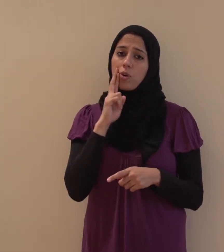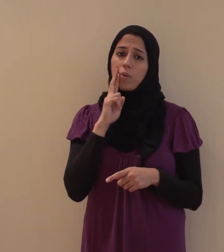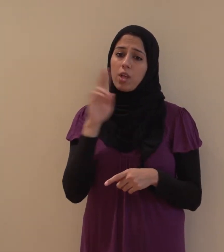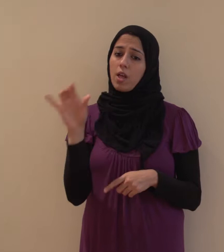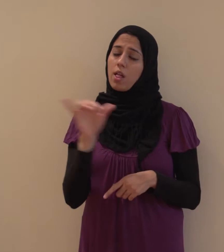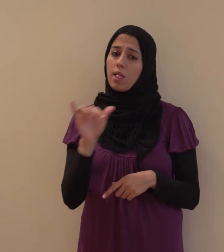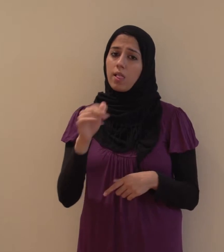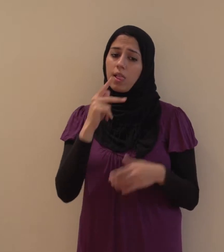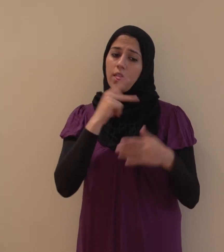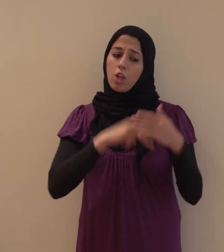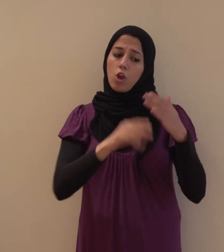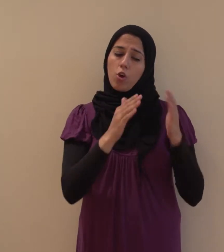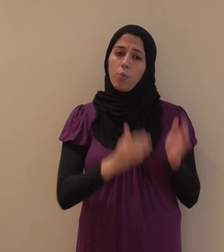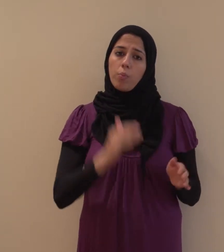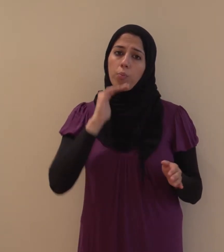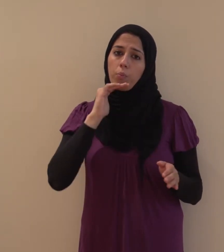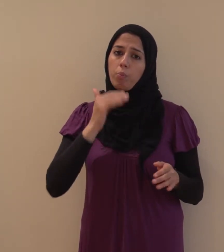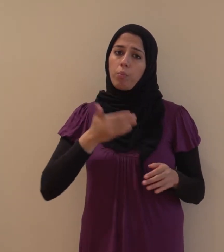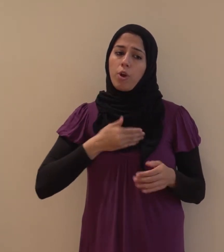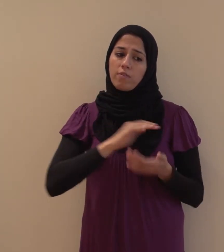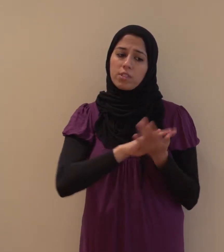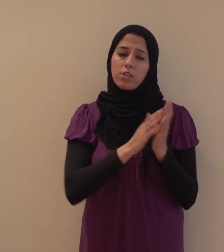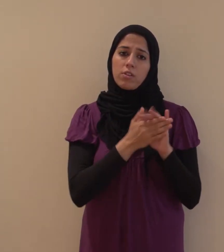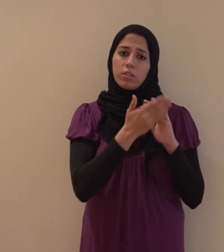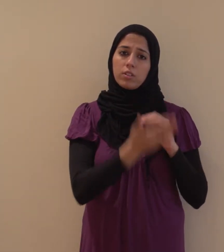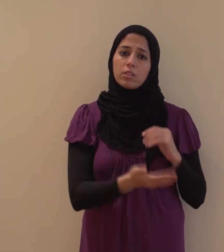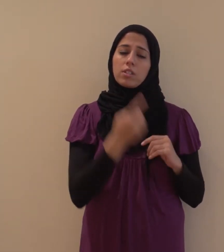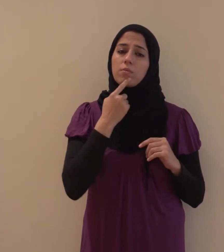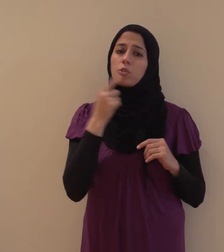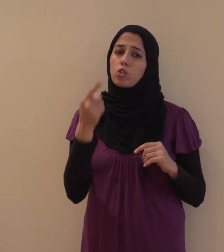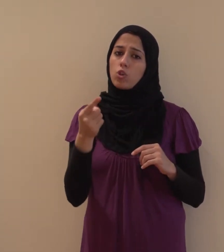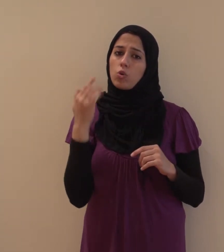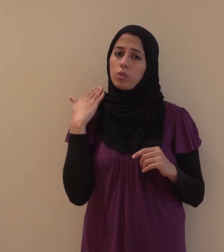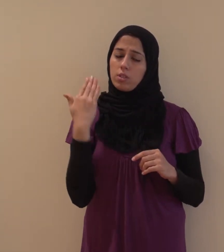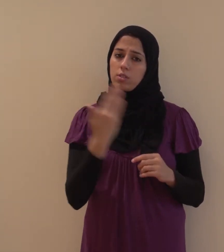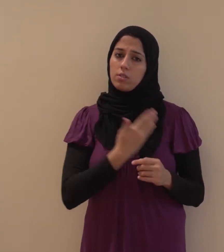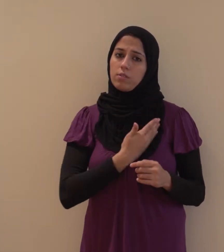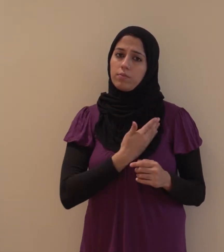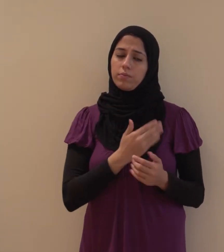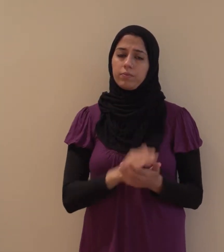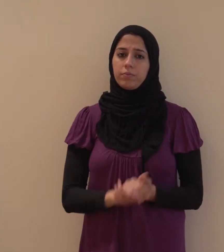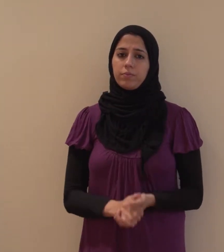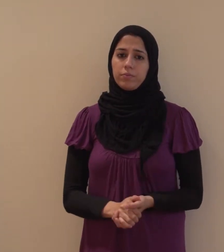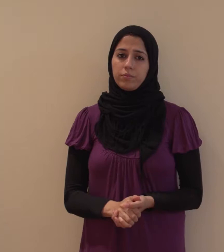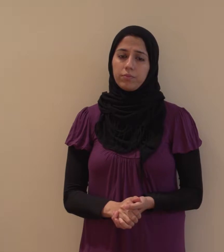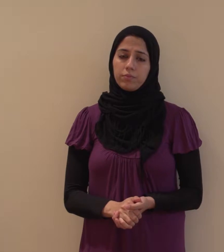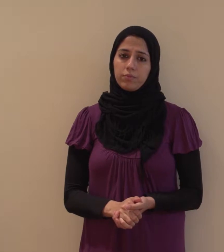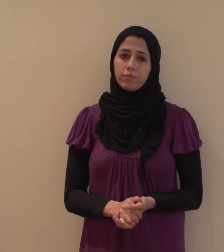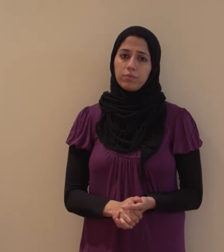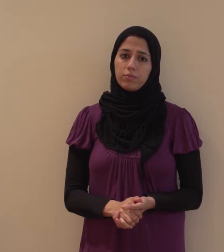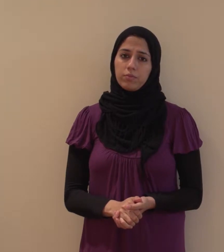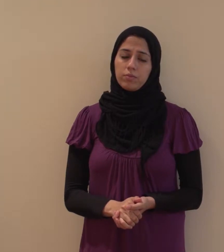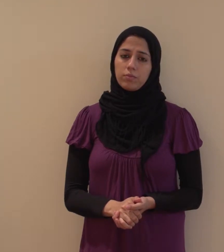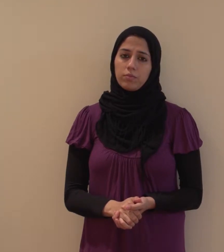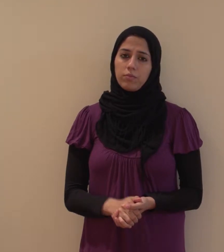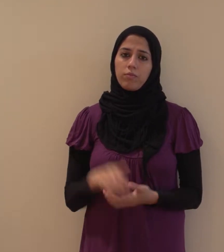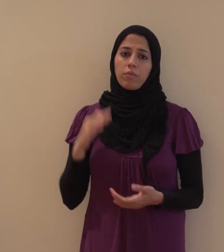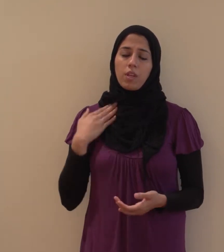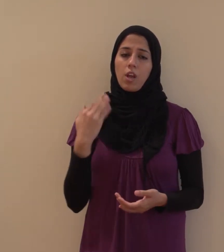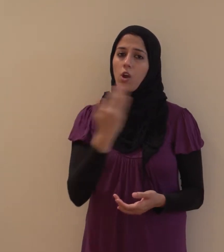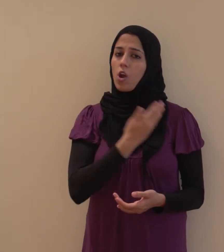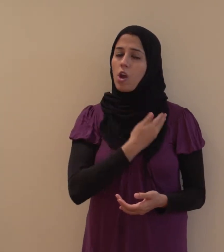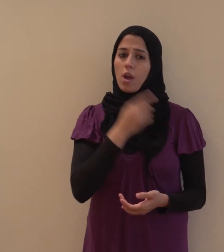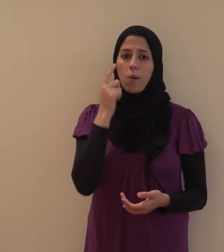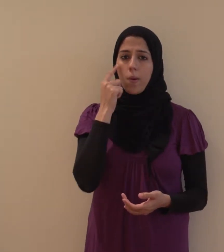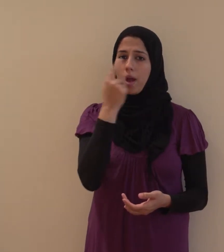talking, our discussions, you know, our ears, our, you know, eyes, our heart, our brain, our,